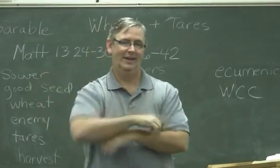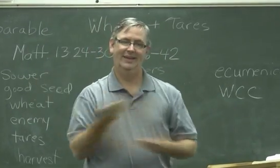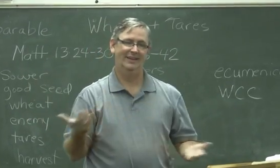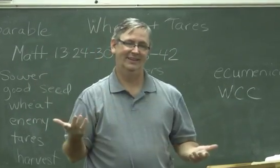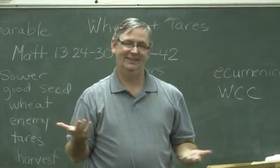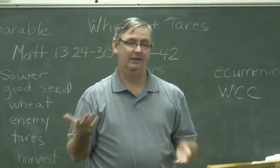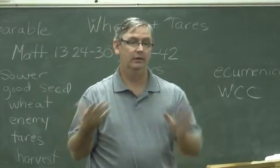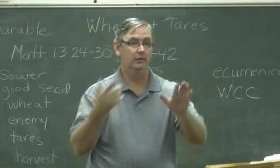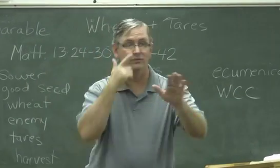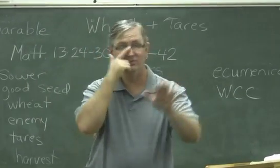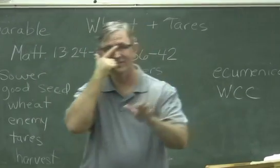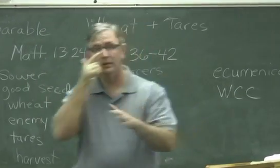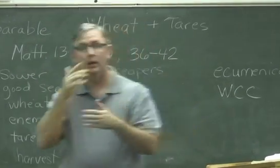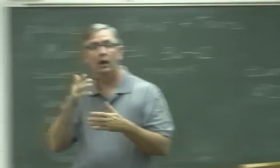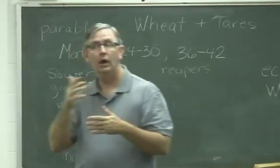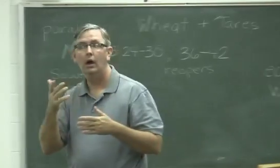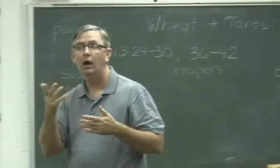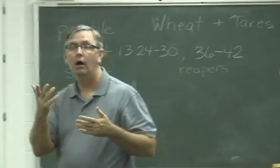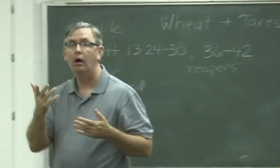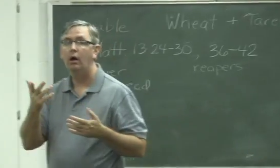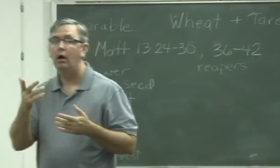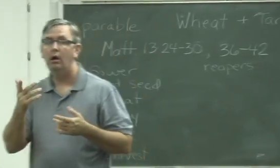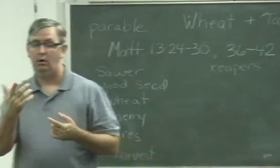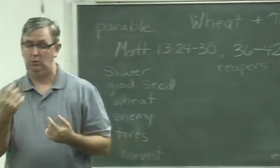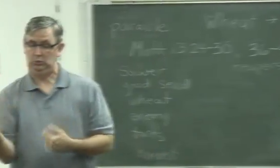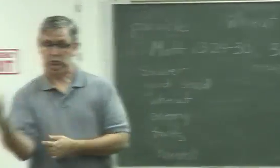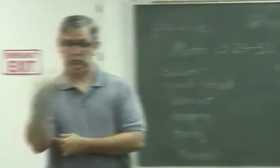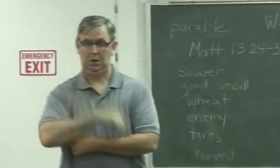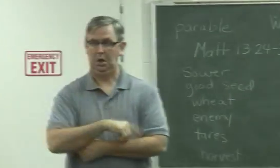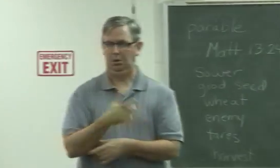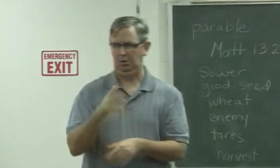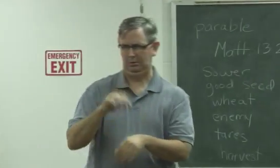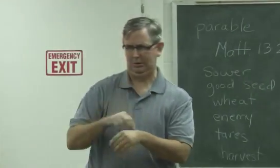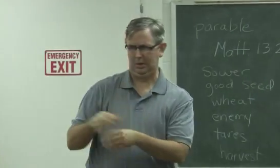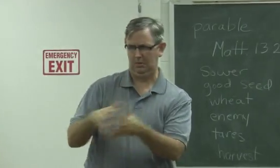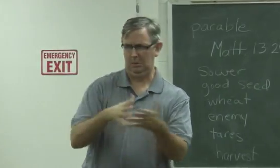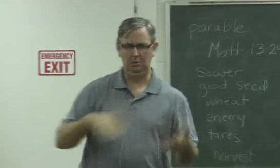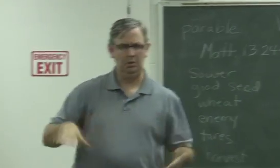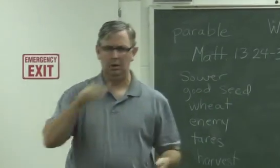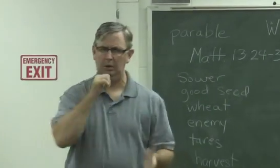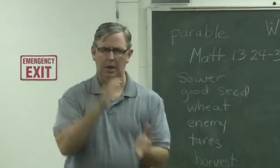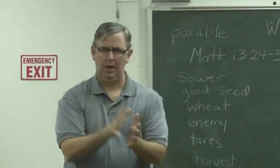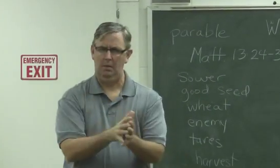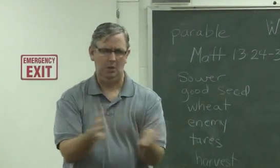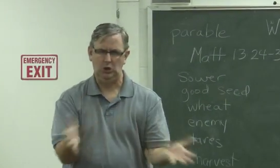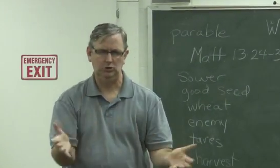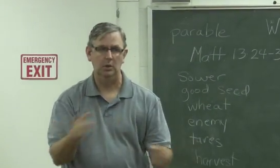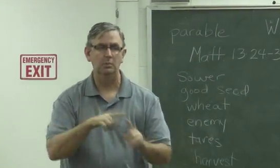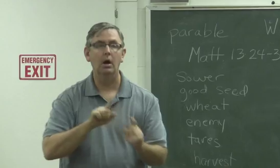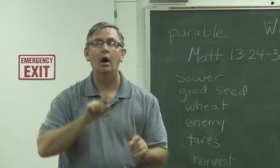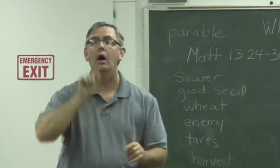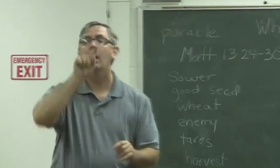day judge those who are false, those who say they're Christians but they're not. You might say that